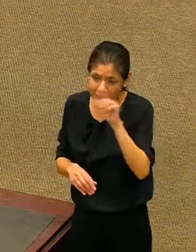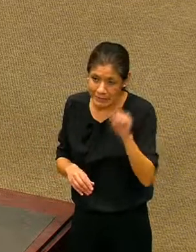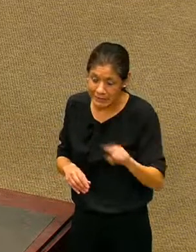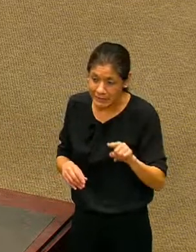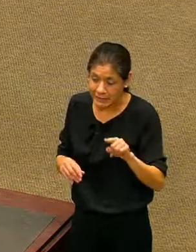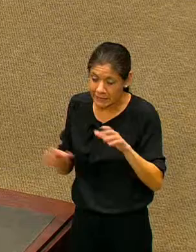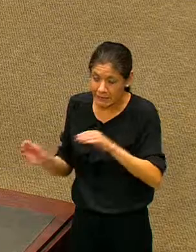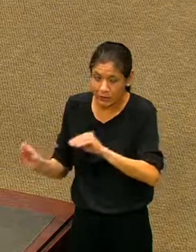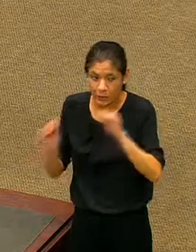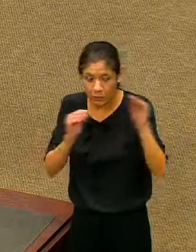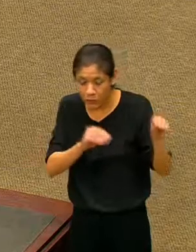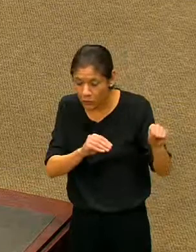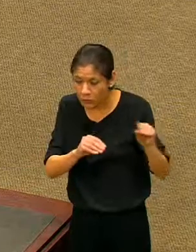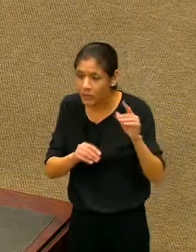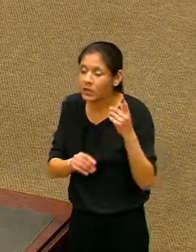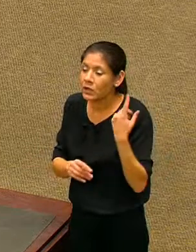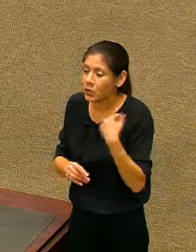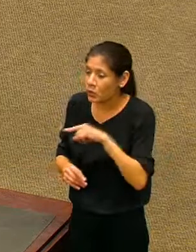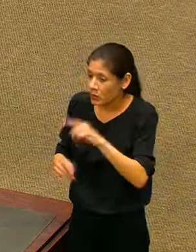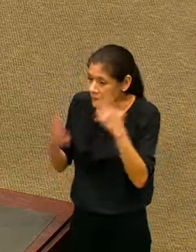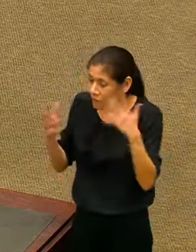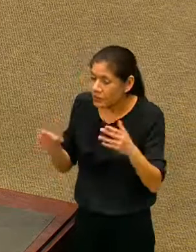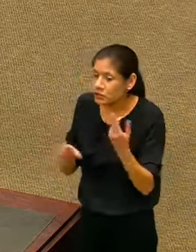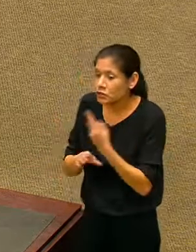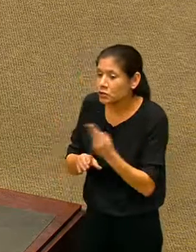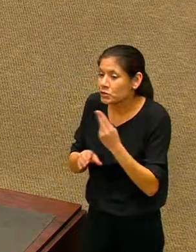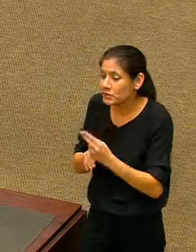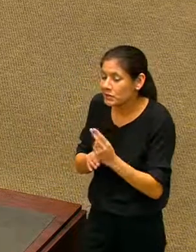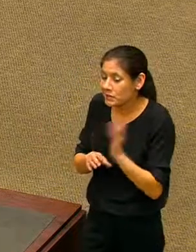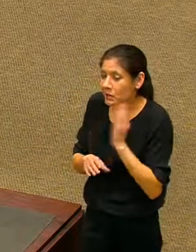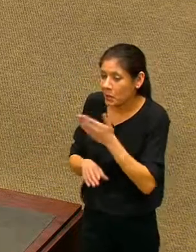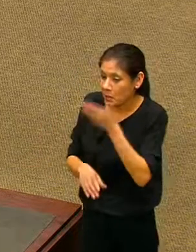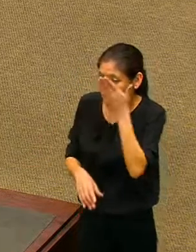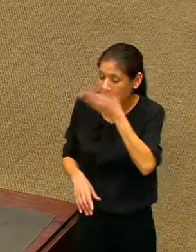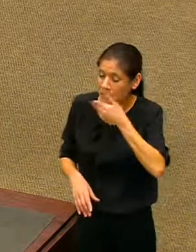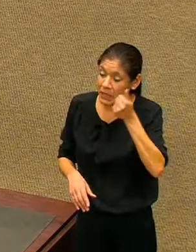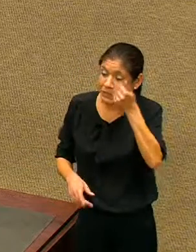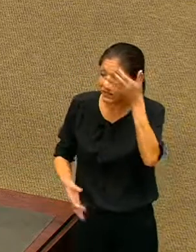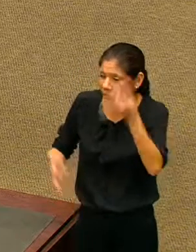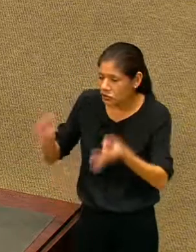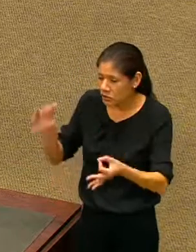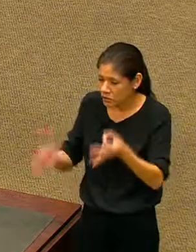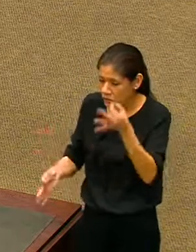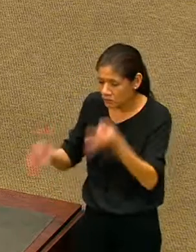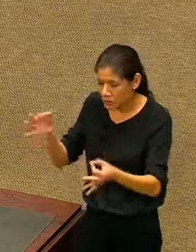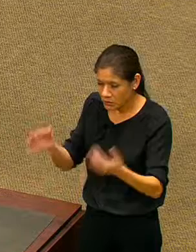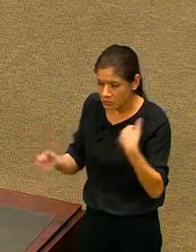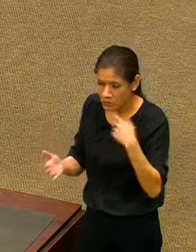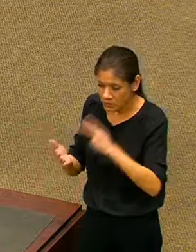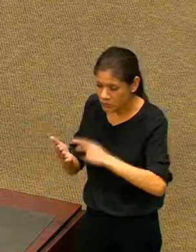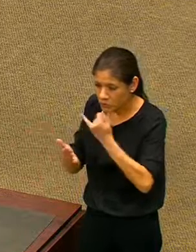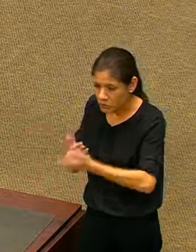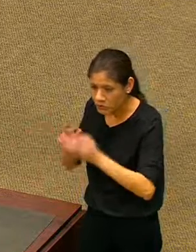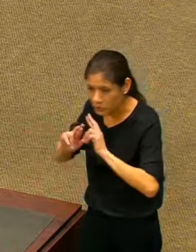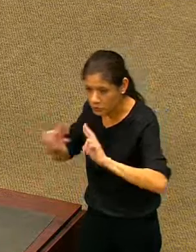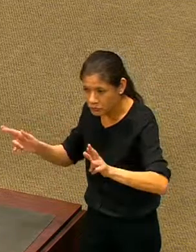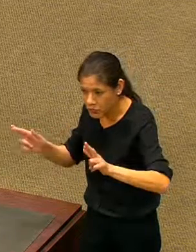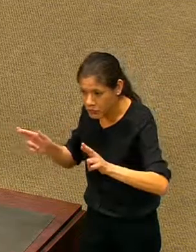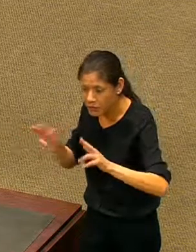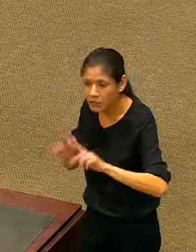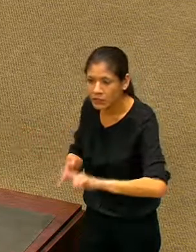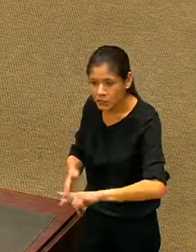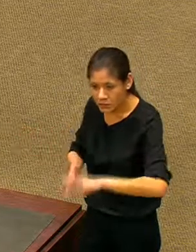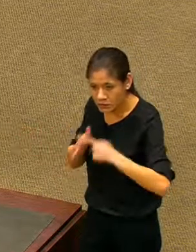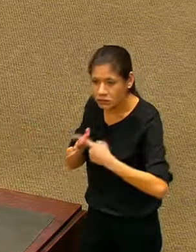meetings, that we've done so using our best judgment, and we have the project ready to go to